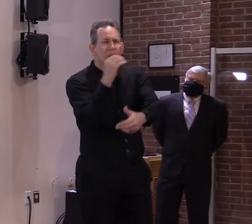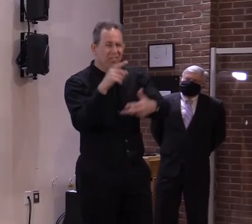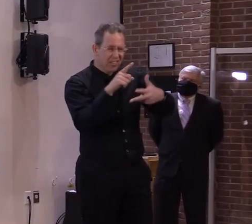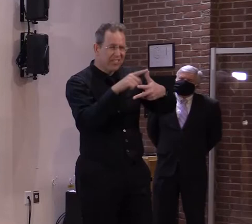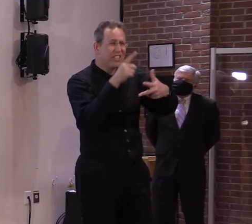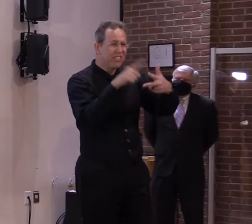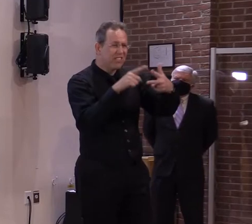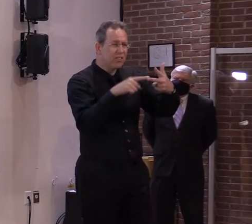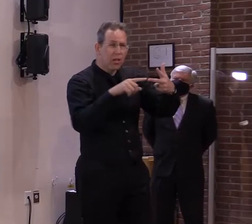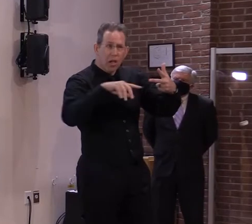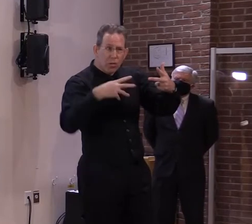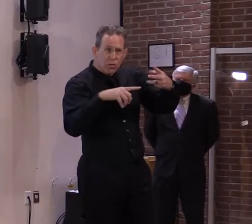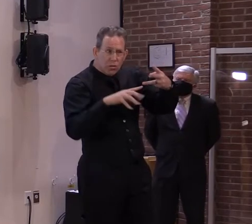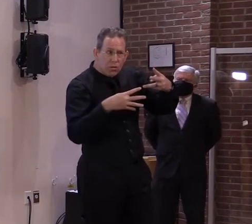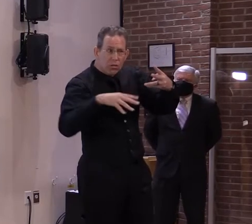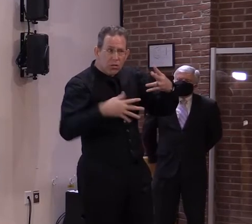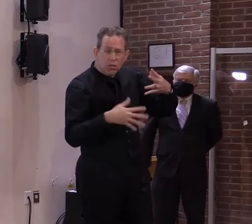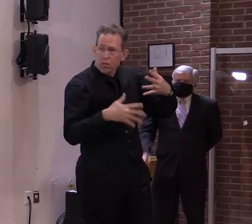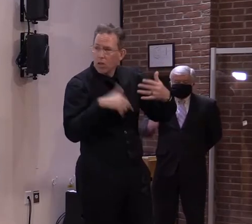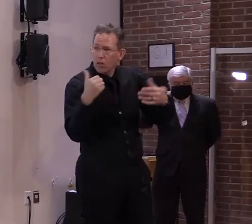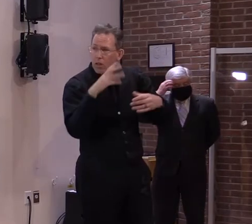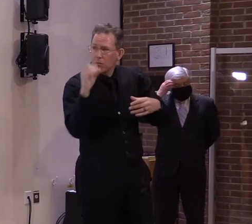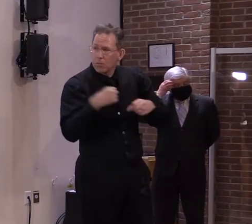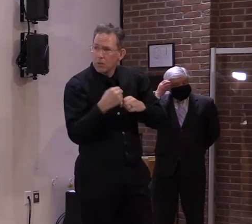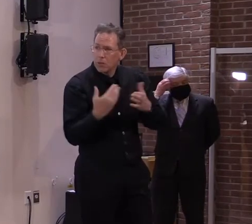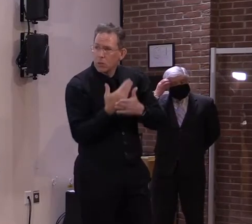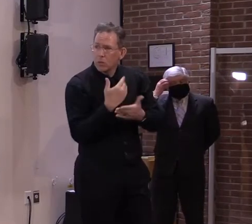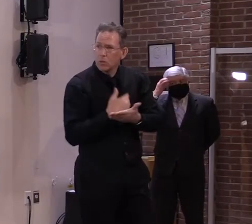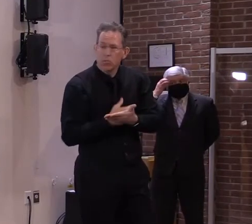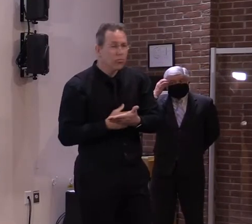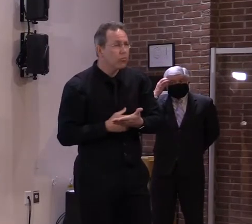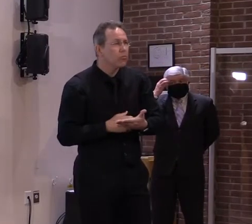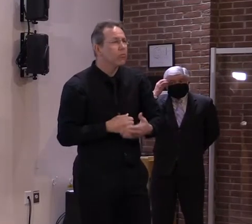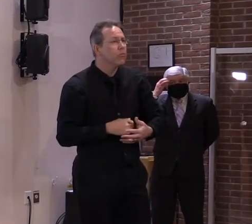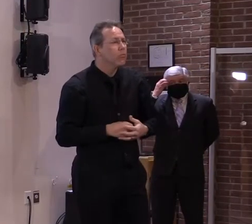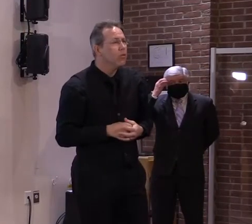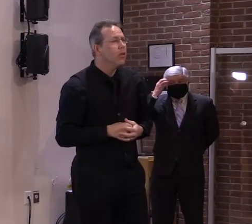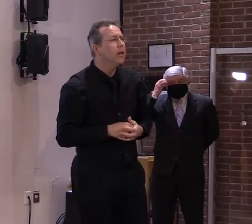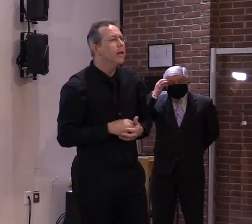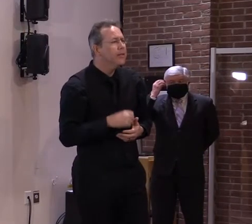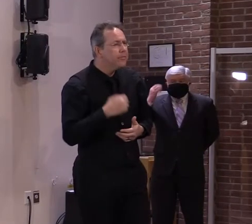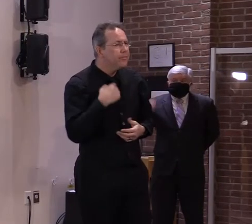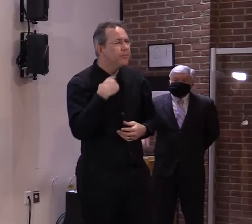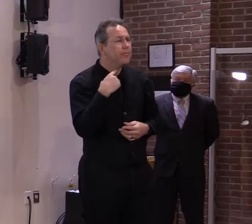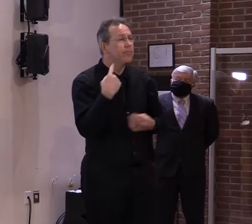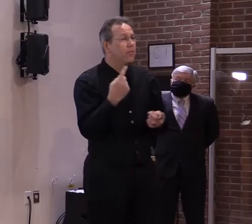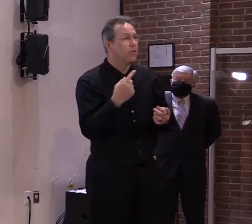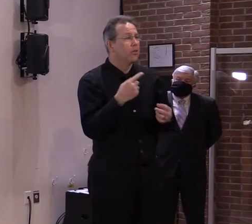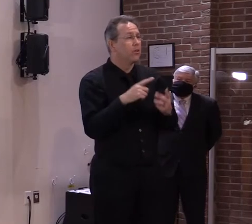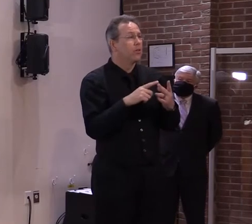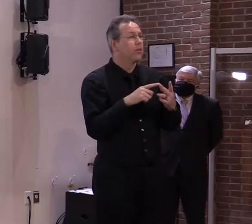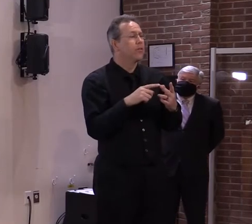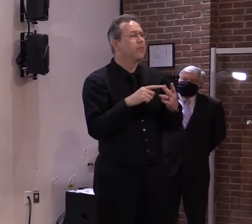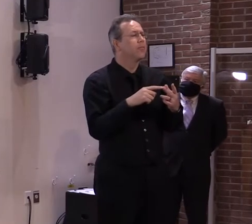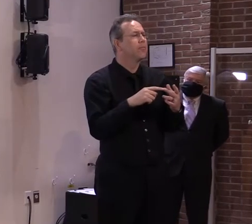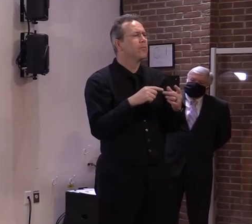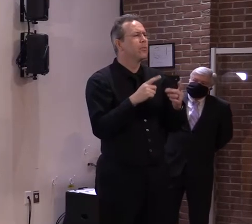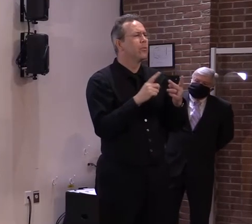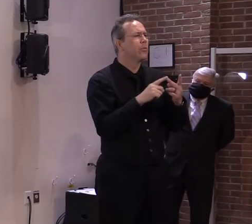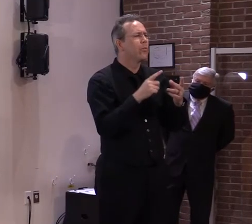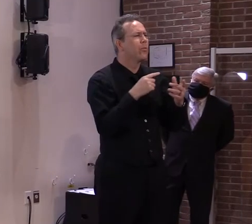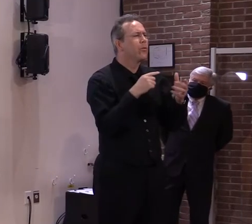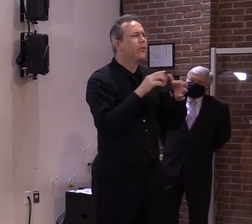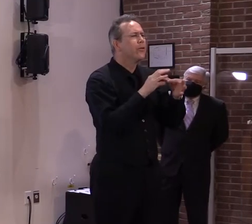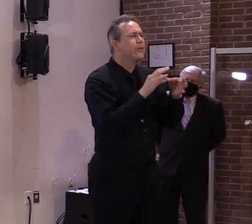wasn't there for all of Dr. Fauci's remarks, and he could have mentioned it before I got back up there. So I'll check in